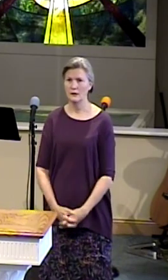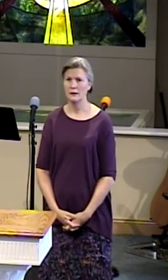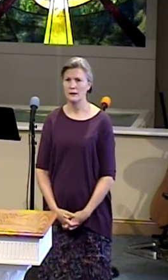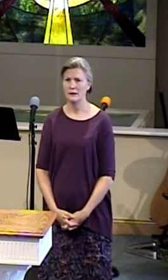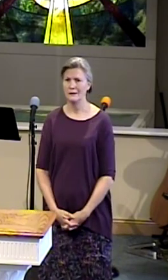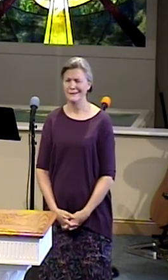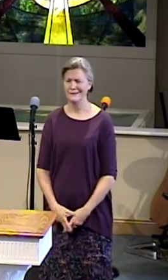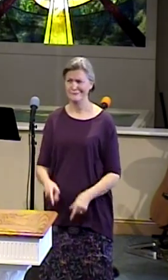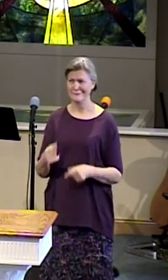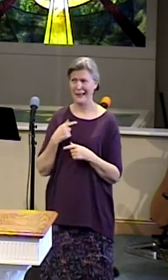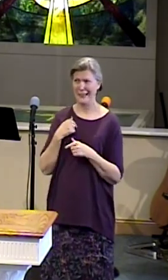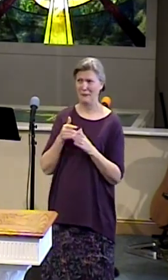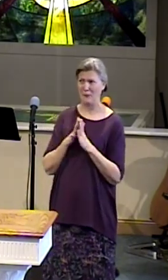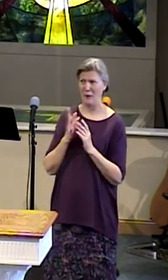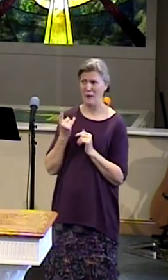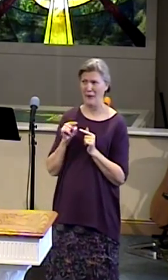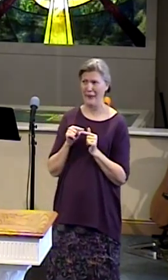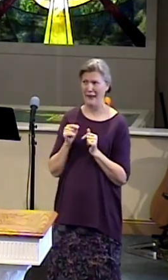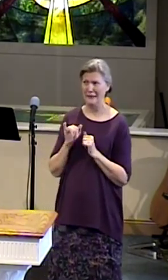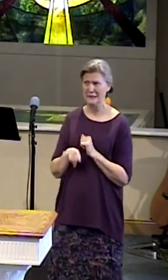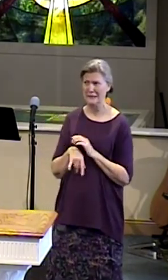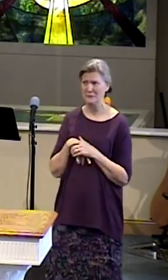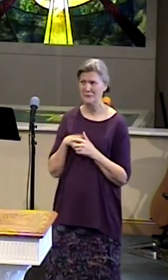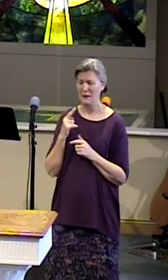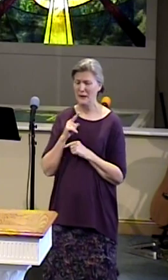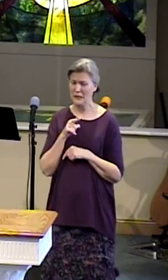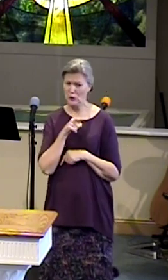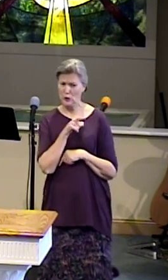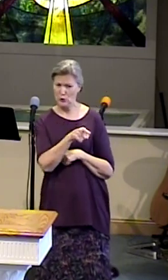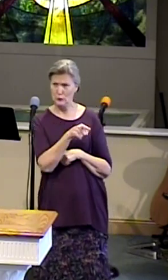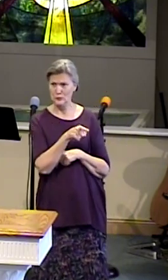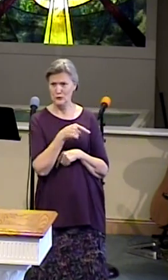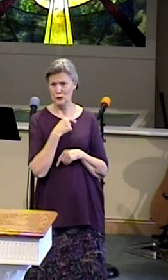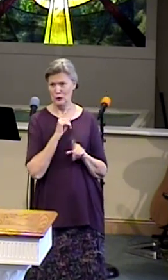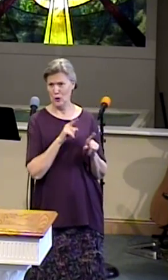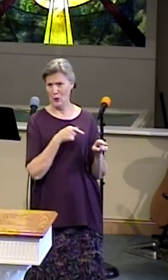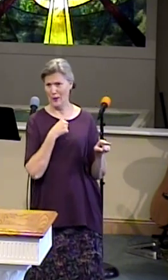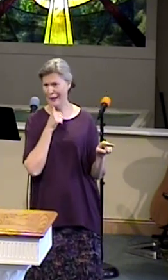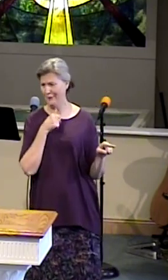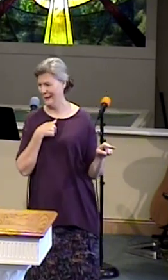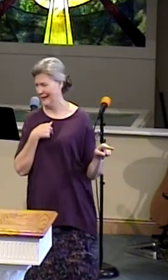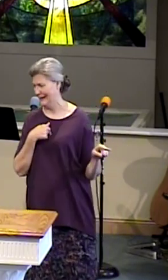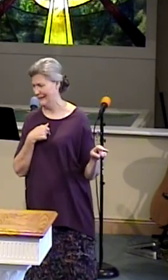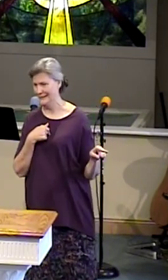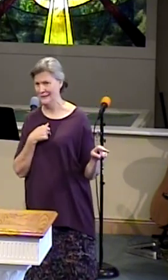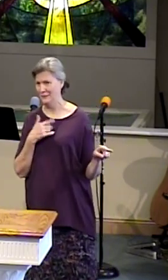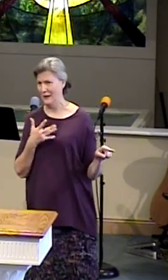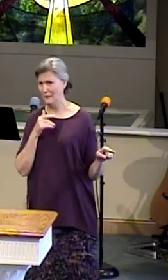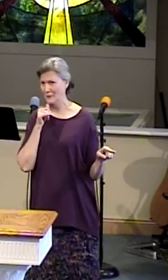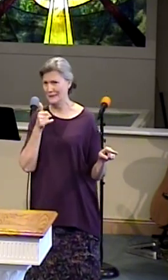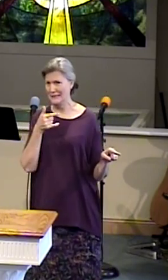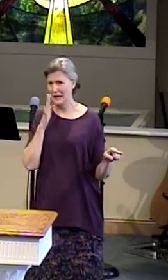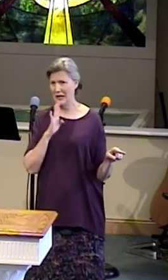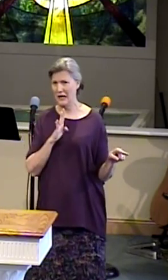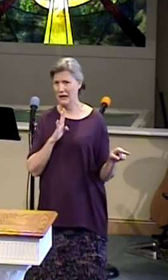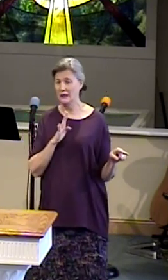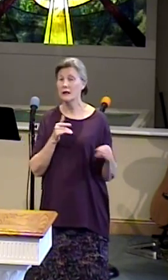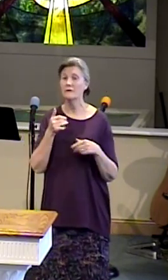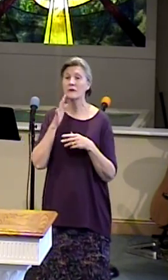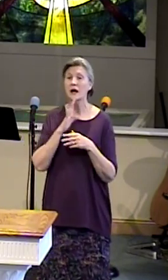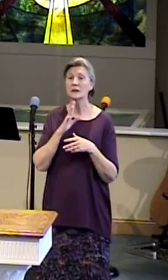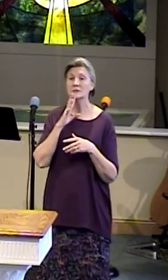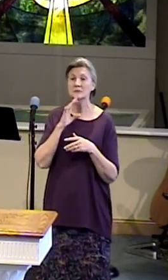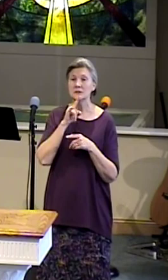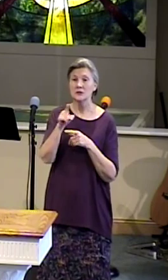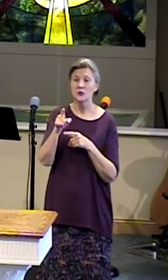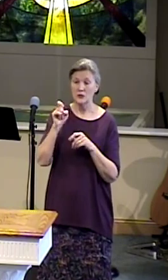Well, let me pray about that. Maybe it was God told me you should go. I don't really know if that's God. If God speaks to you, you just go